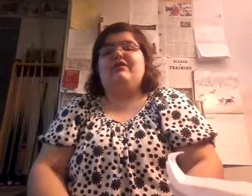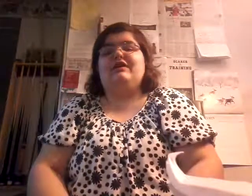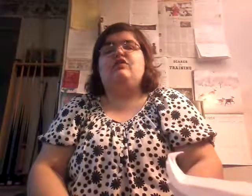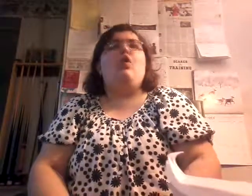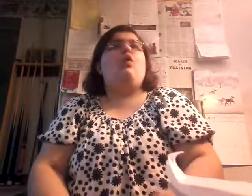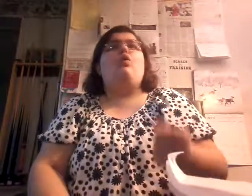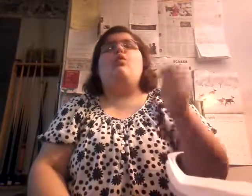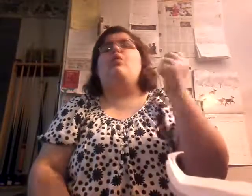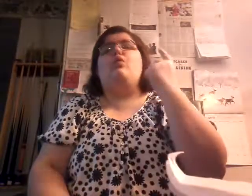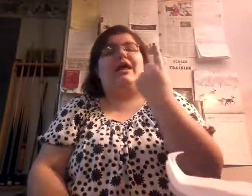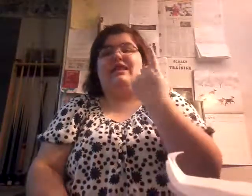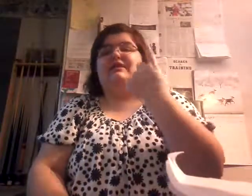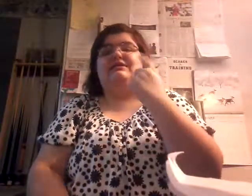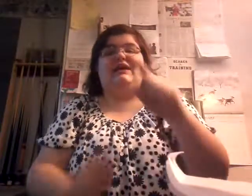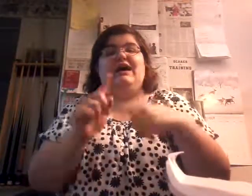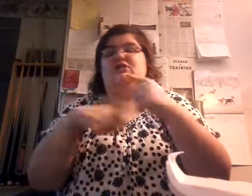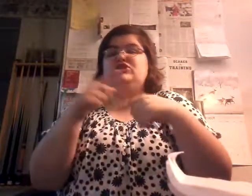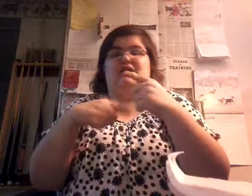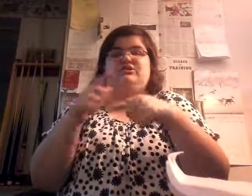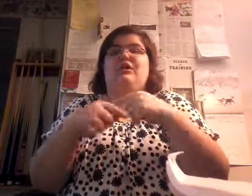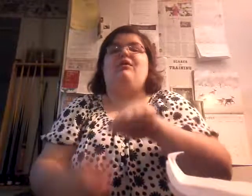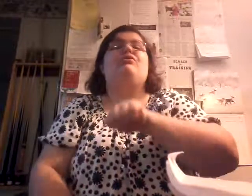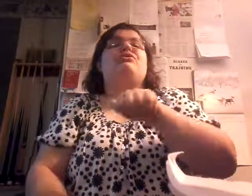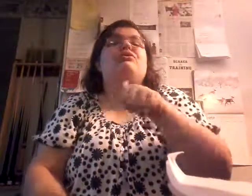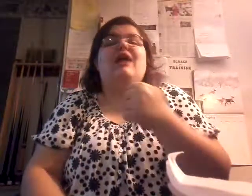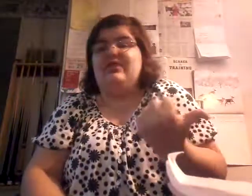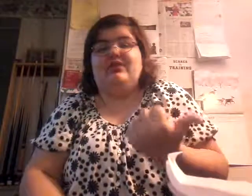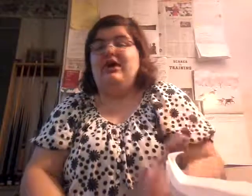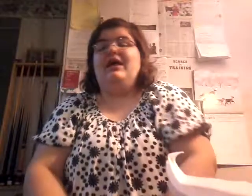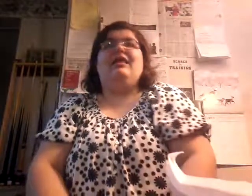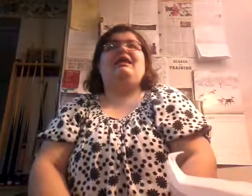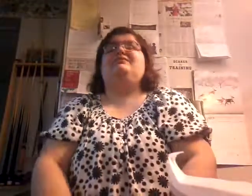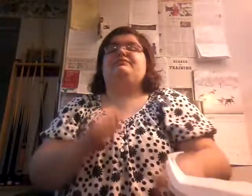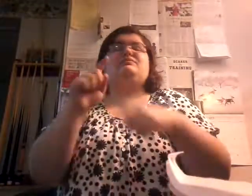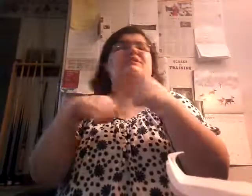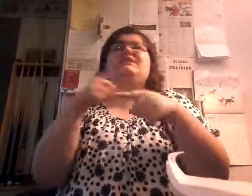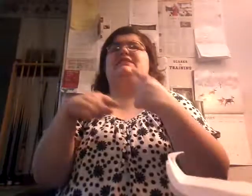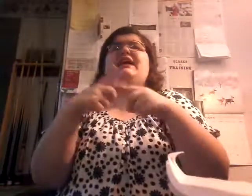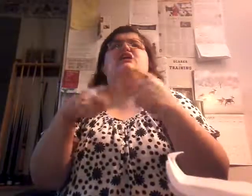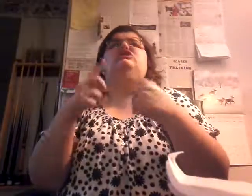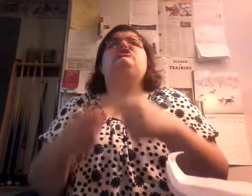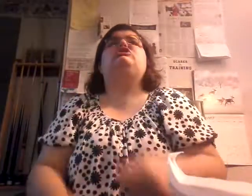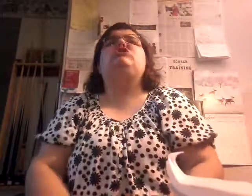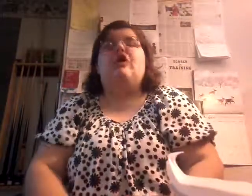because one sign can turn into a whole nother like sign